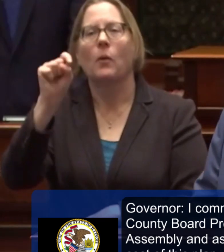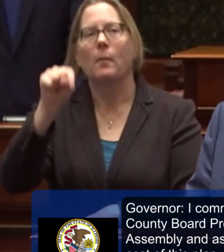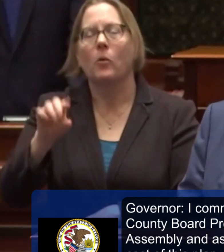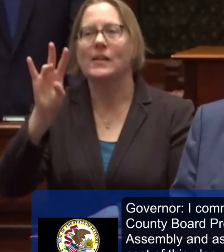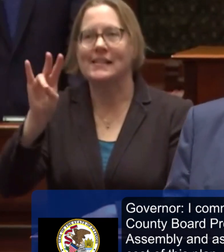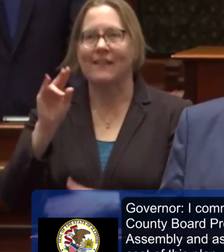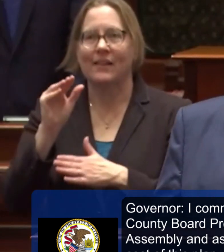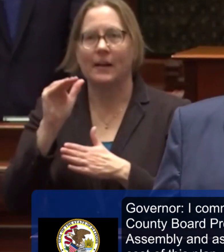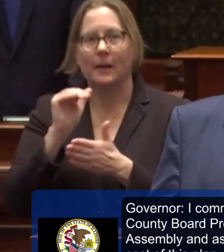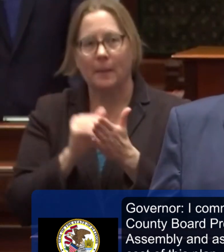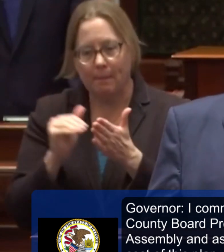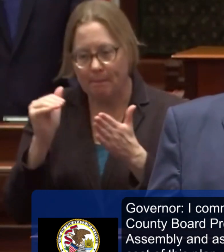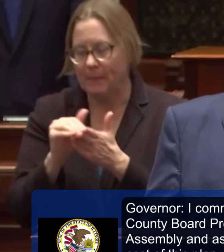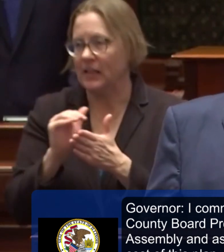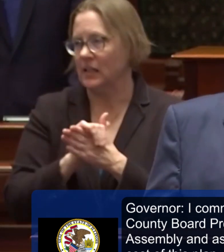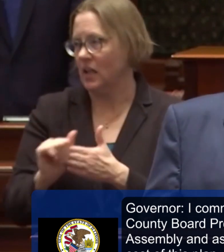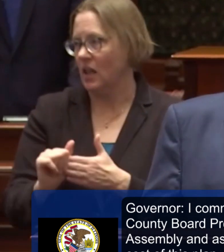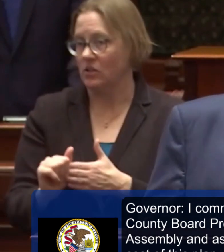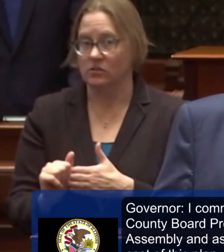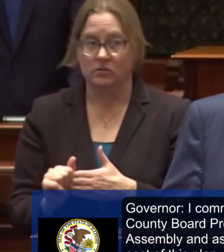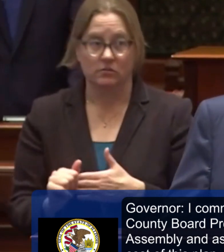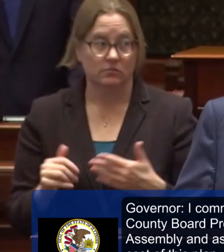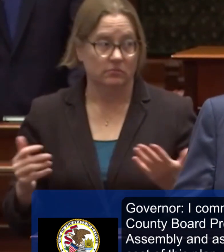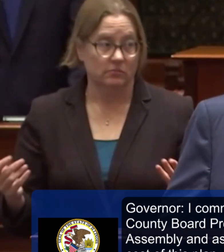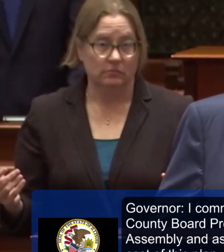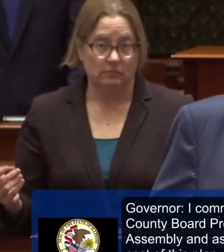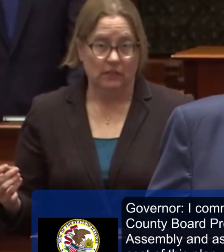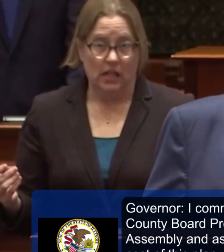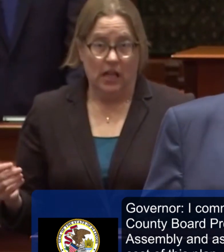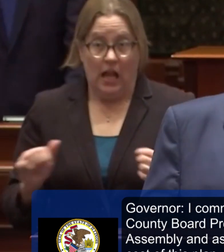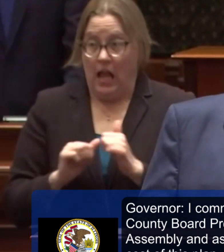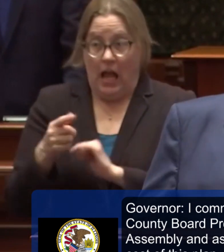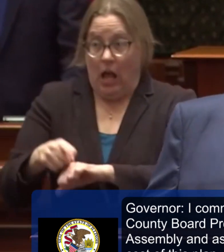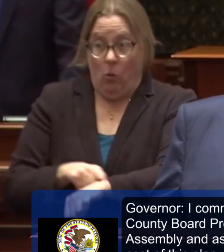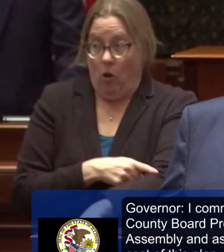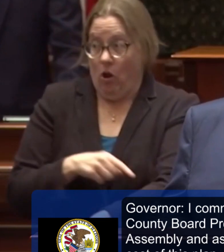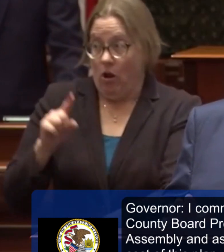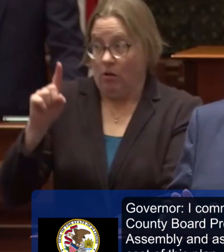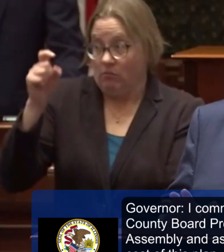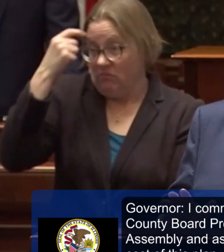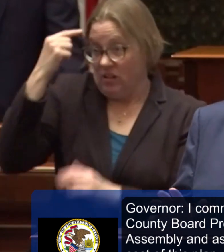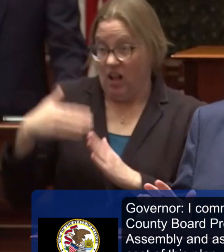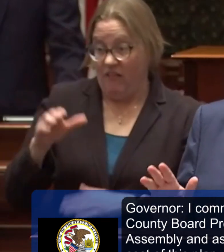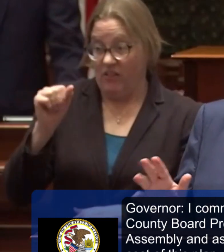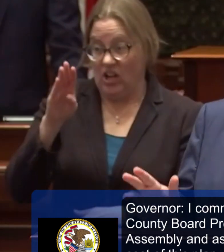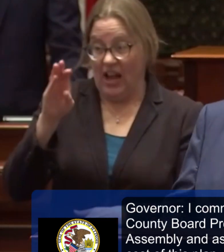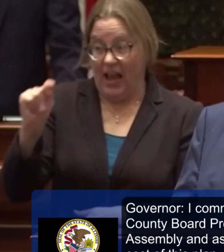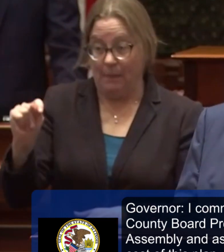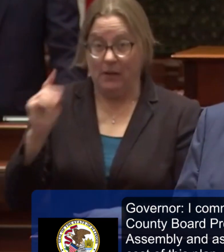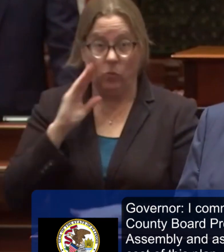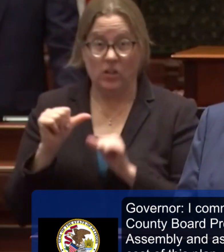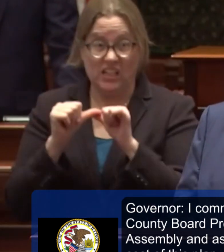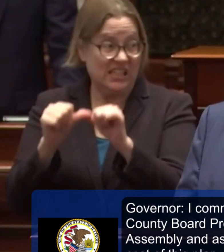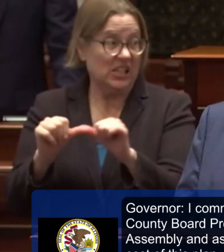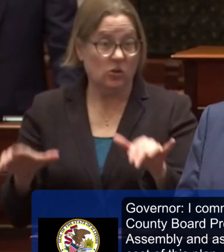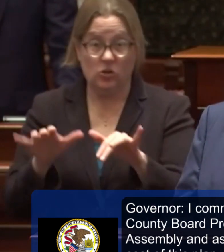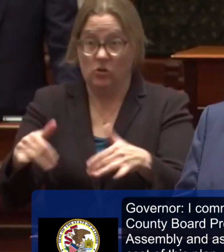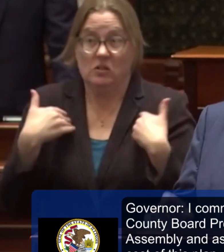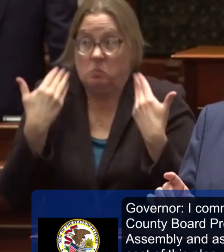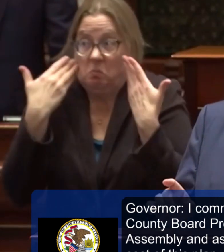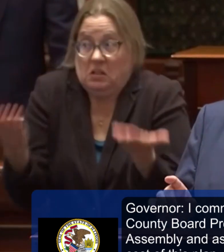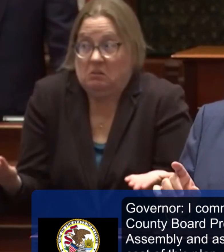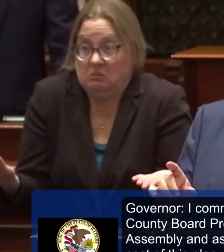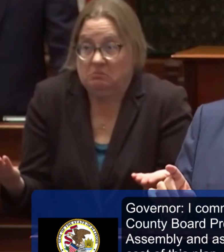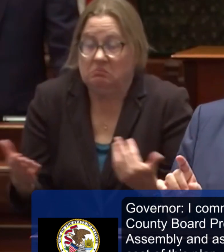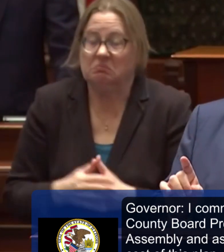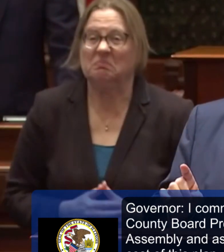$181.7 million. We don't have any clear idea how long Governor Abbott intends to hold the nation hostage,